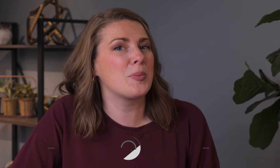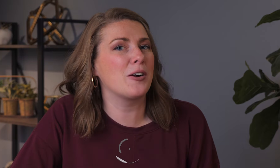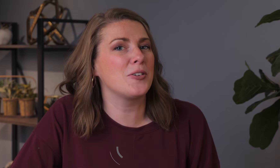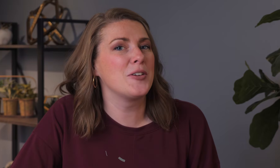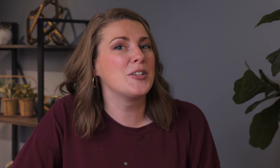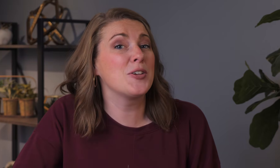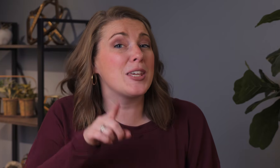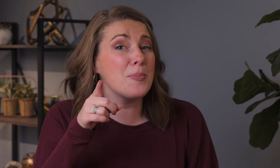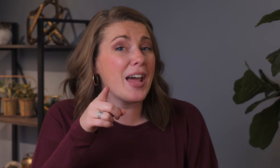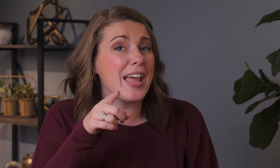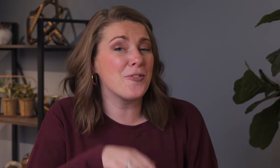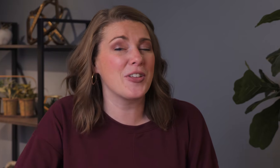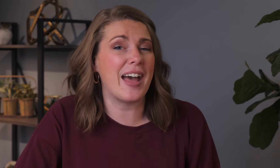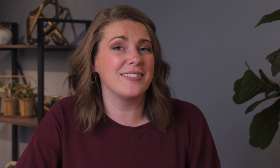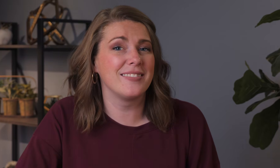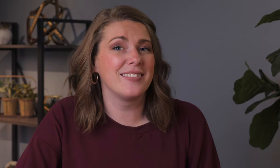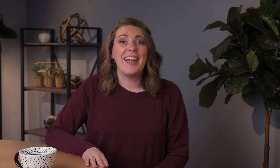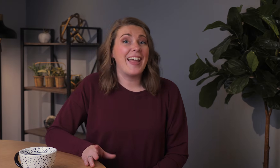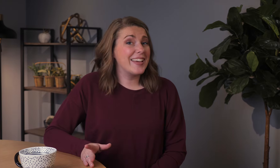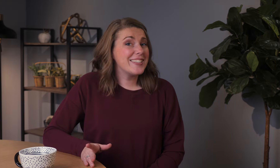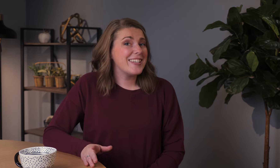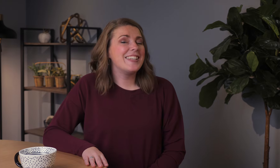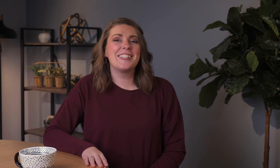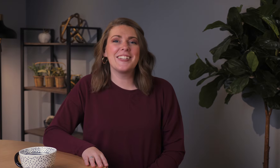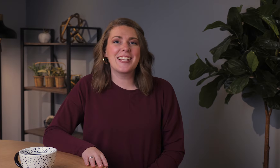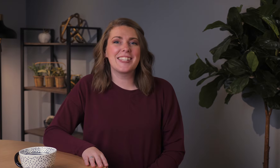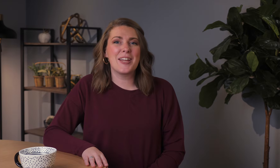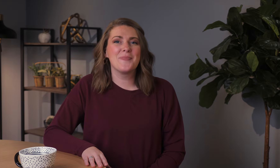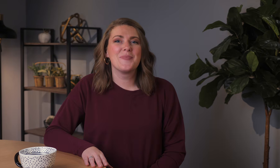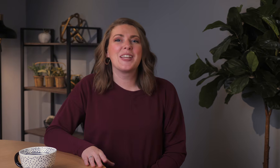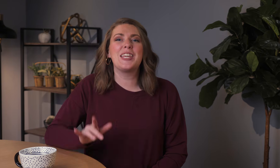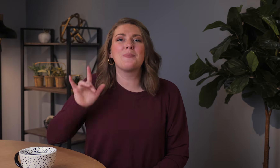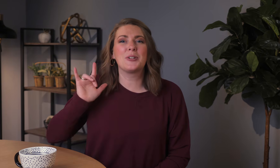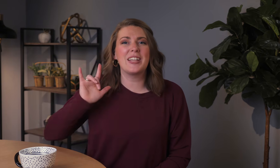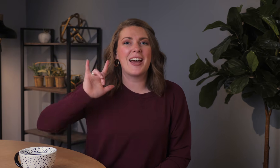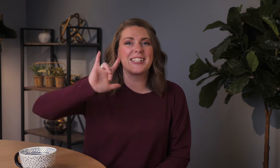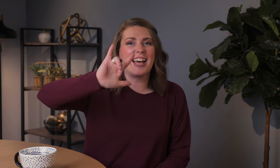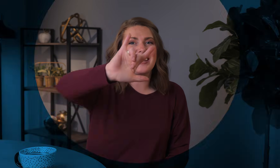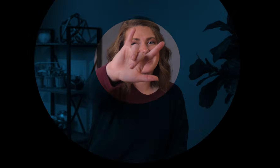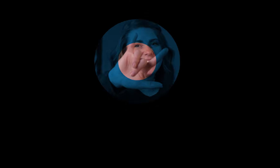apparel, so keep an eye out for that. And until next time, keep learning how to sign.